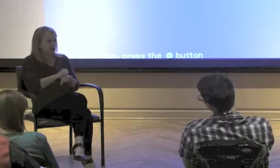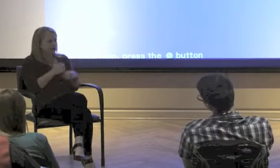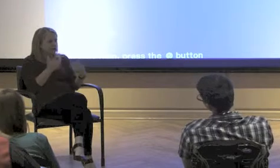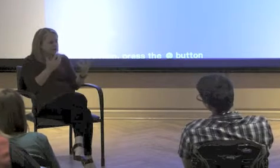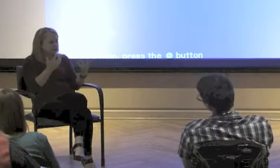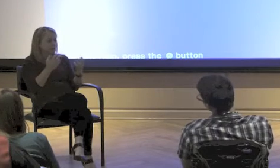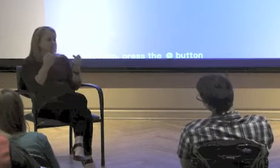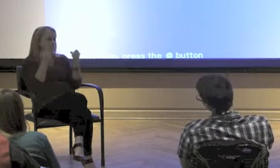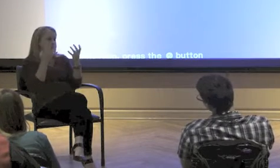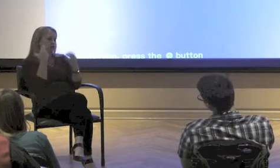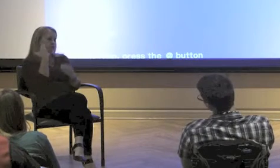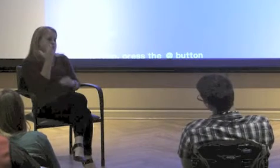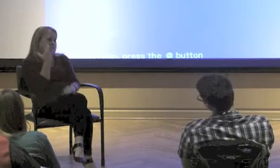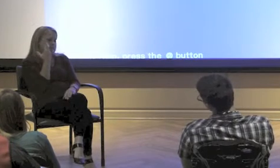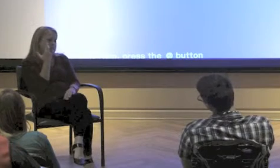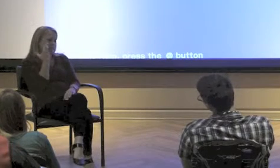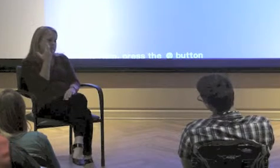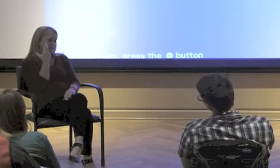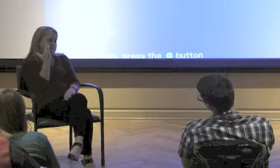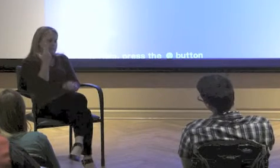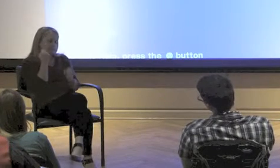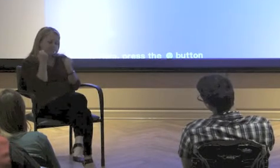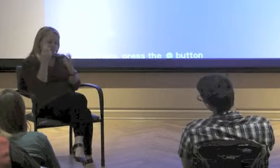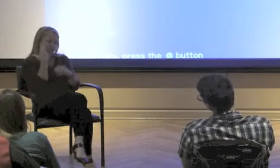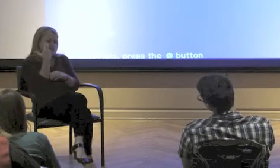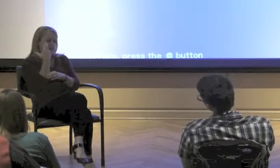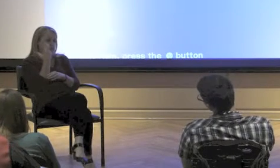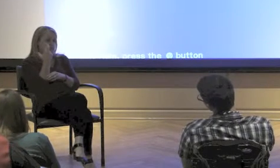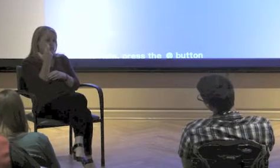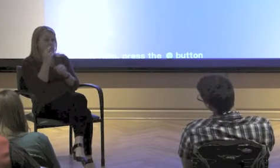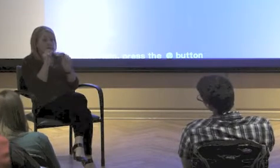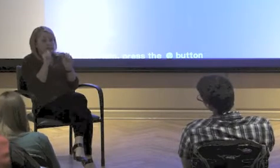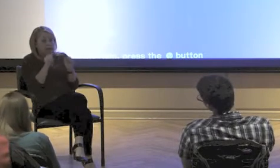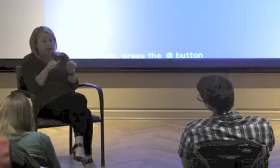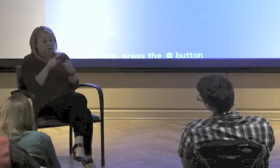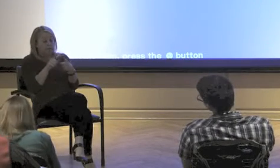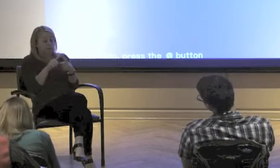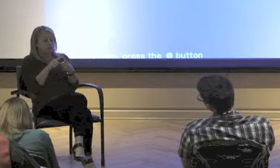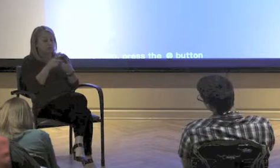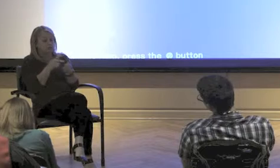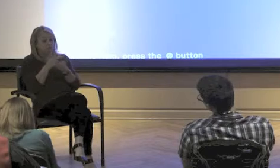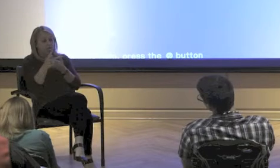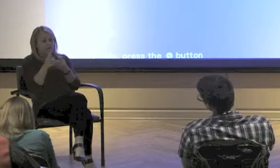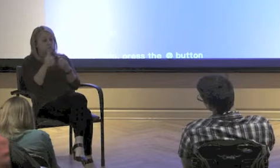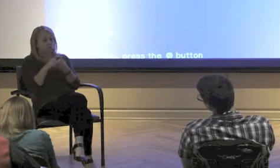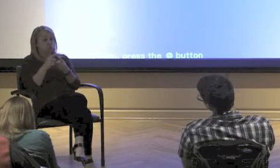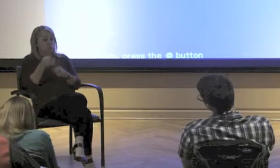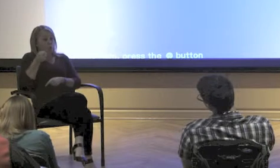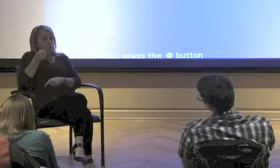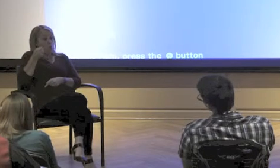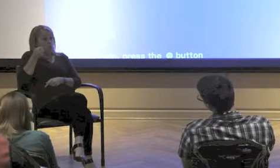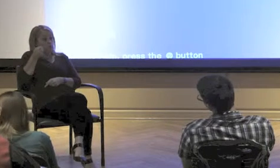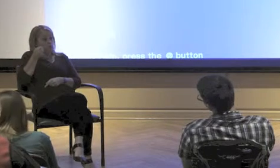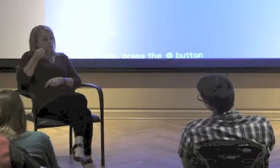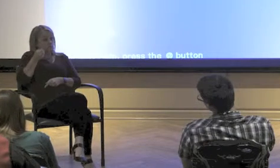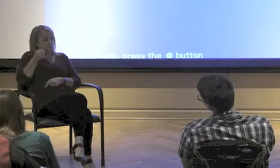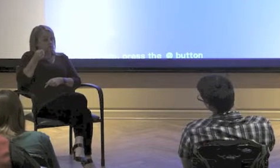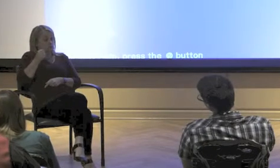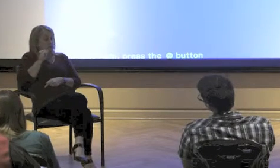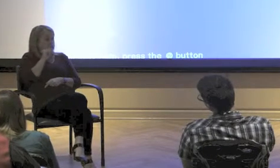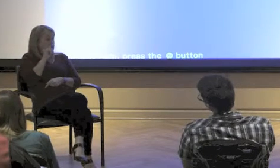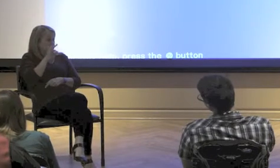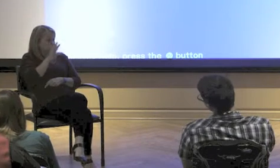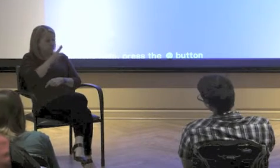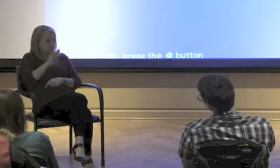number of different reasons. The first one can be a failure to store urine. So if you have a